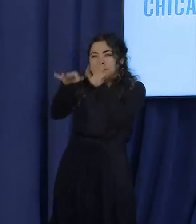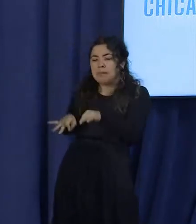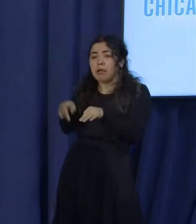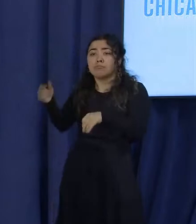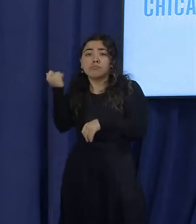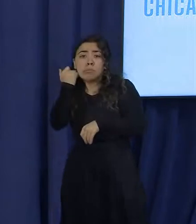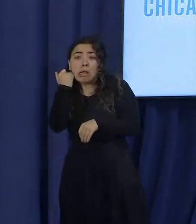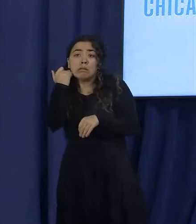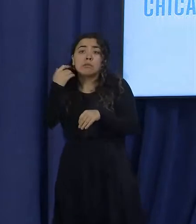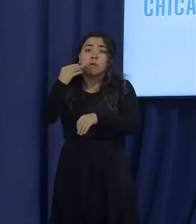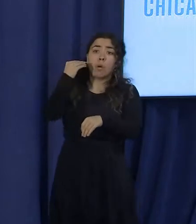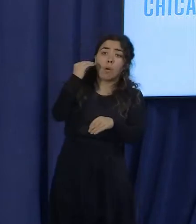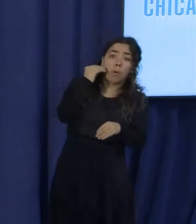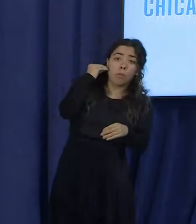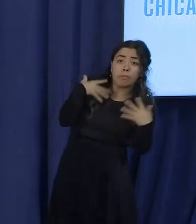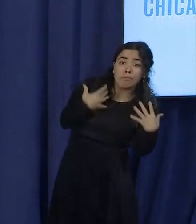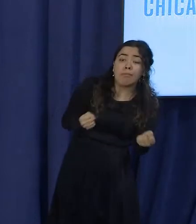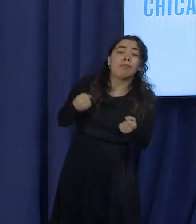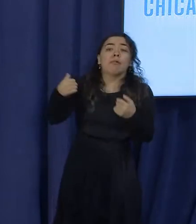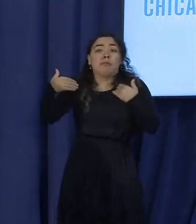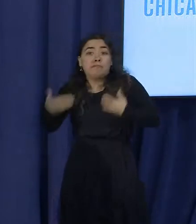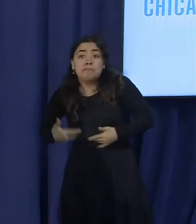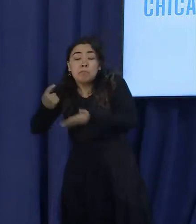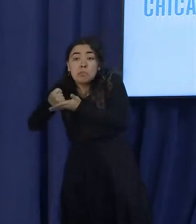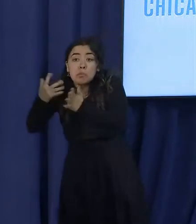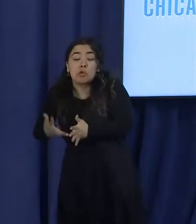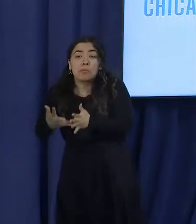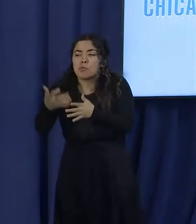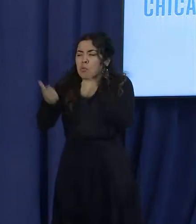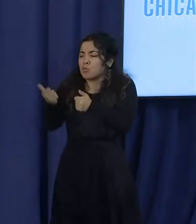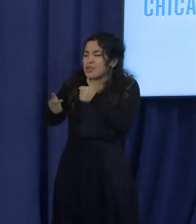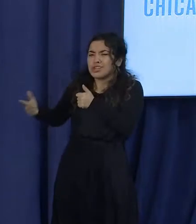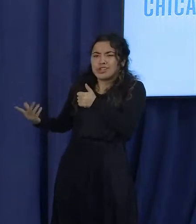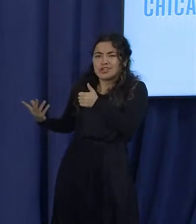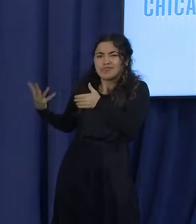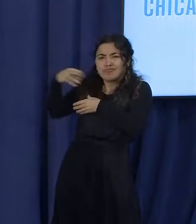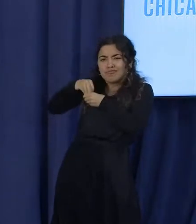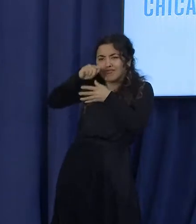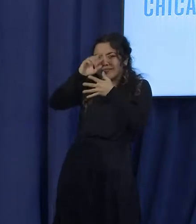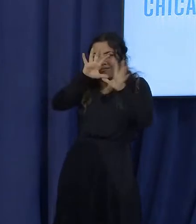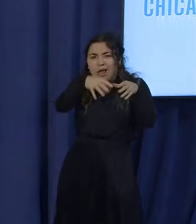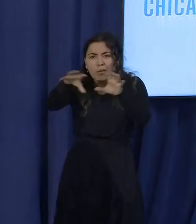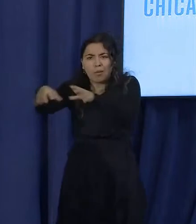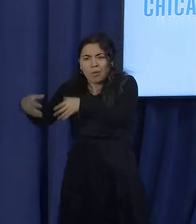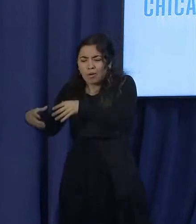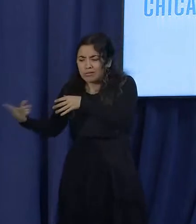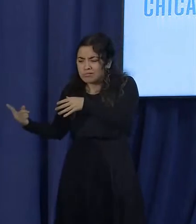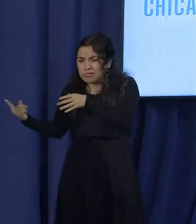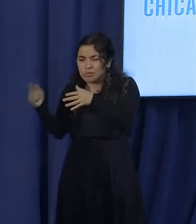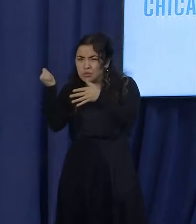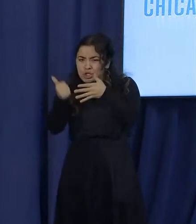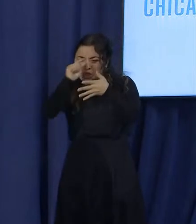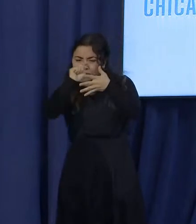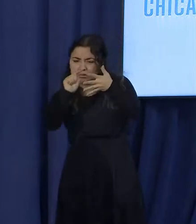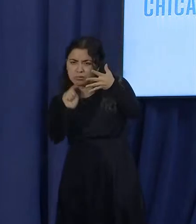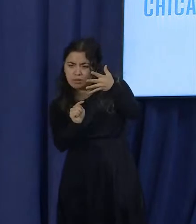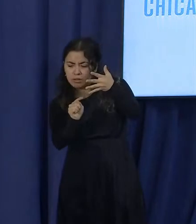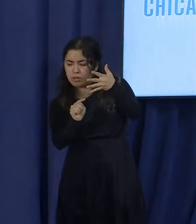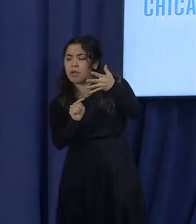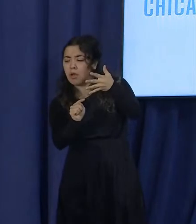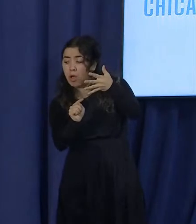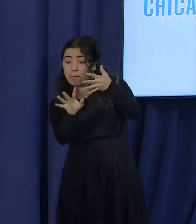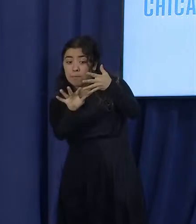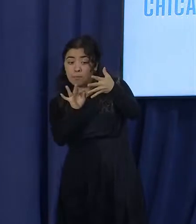whether this is a physical therapy facility. They tell us how many individuals work for their practice, and we work to get them